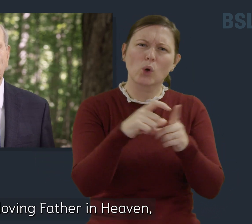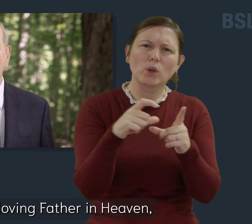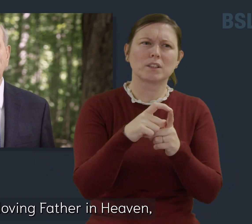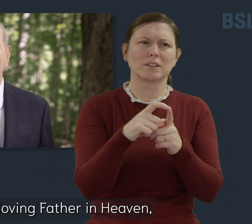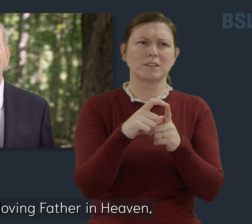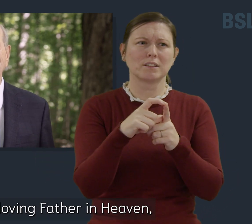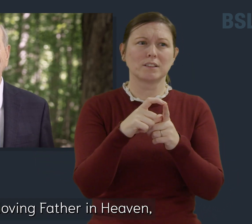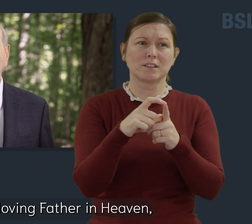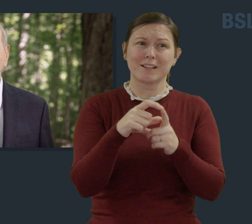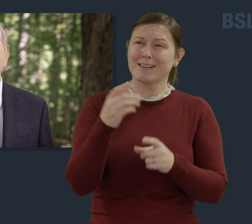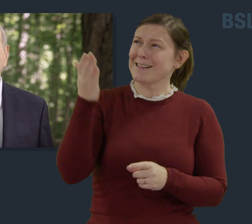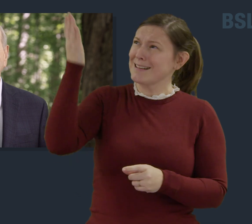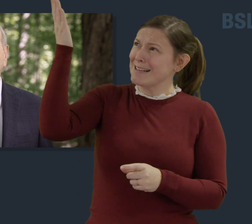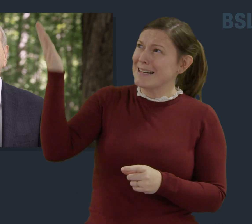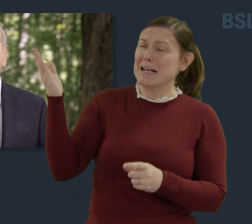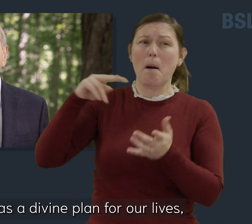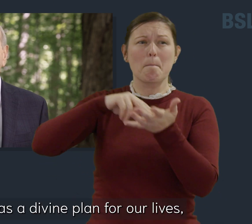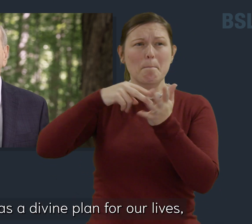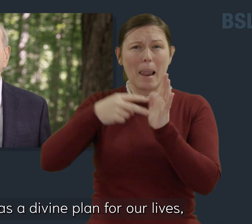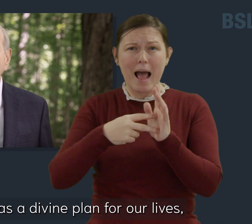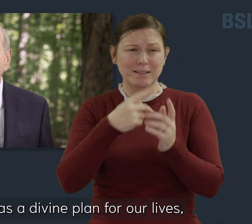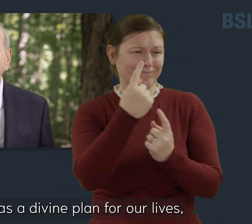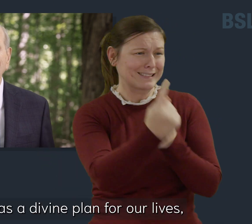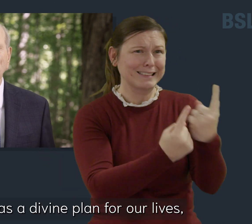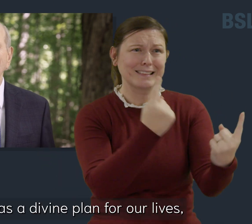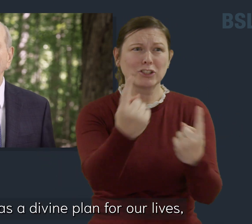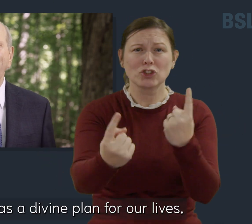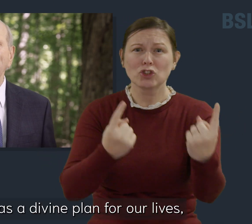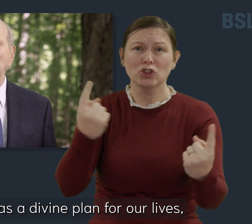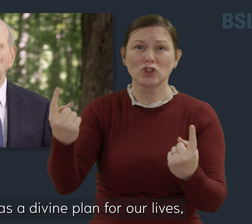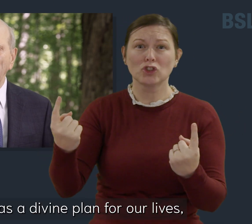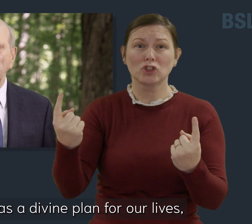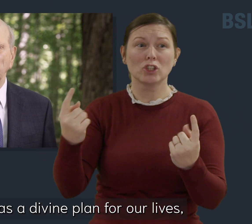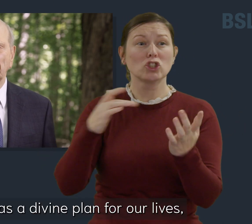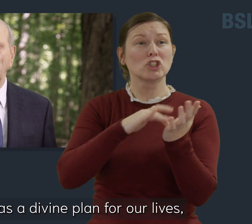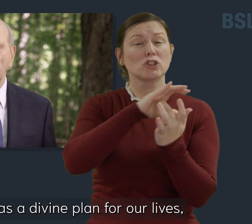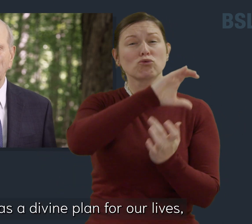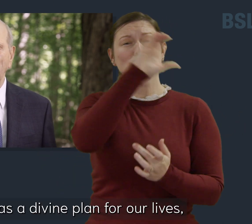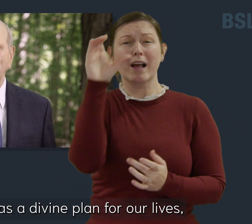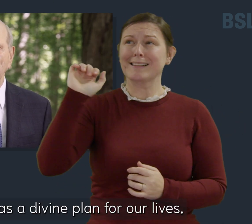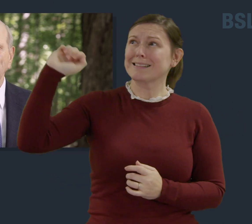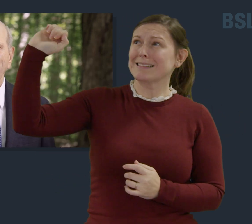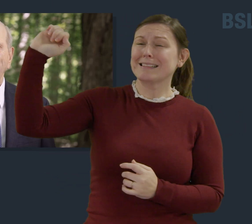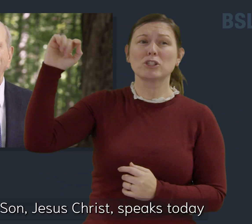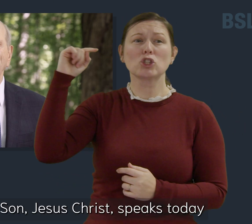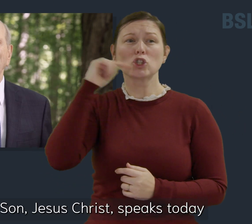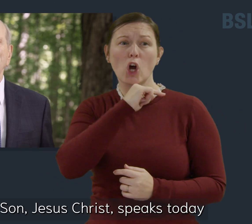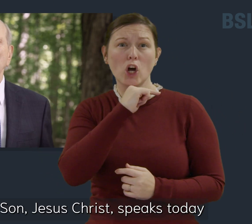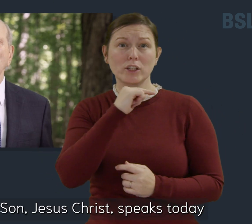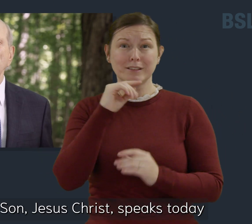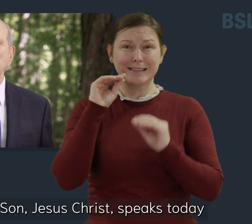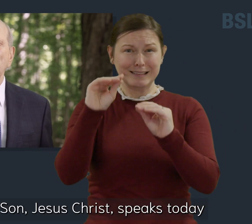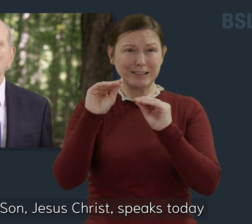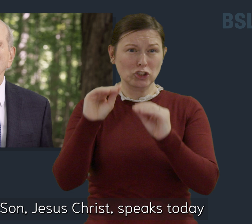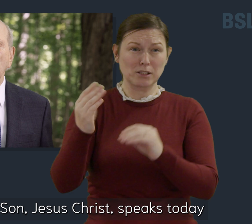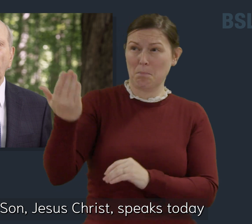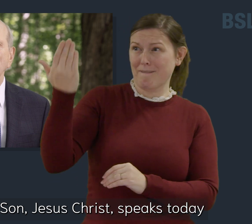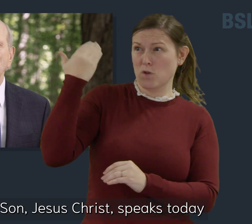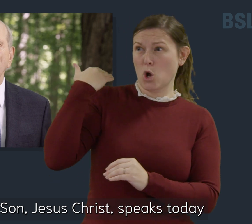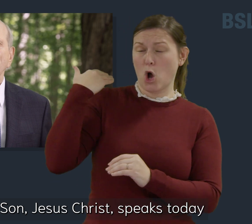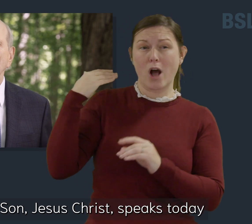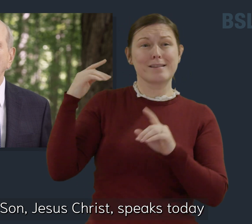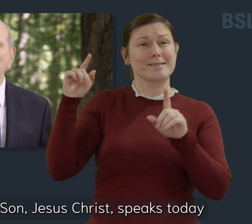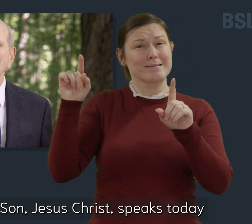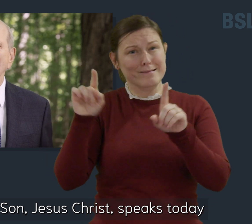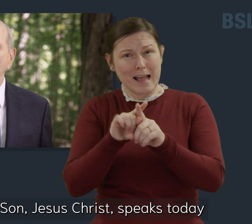of a loving Father in heaven, that he has a divine plan for our lives, and that his Son Jesus